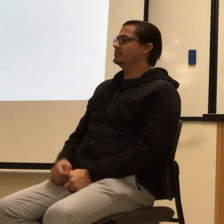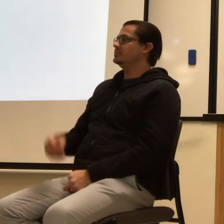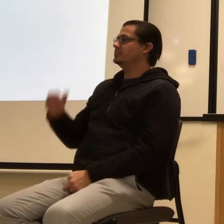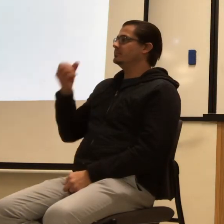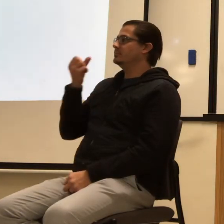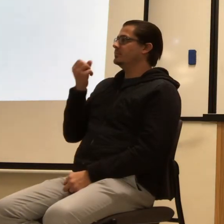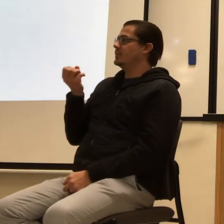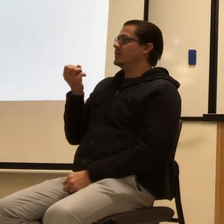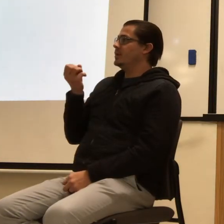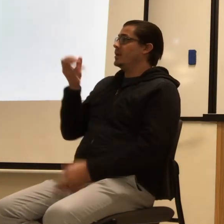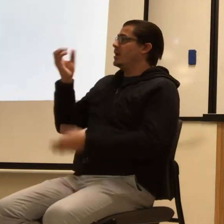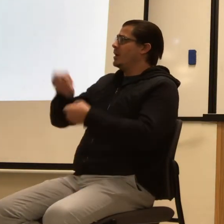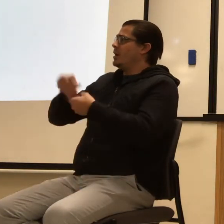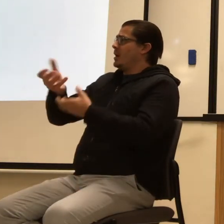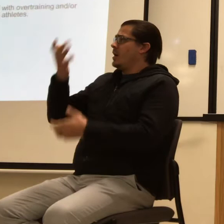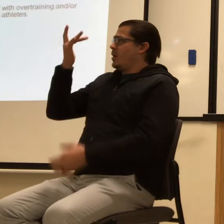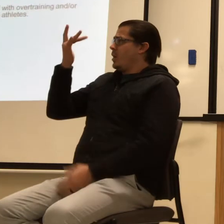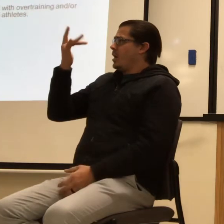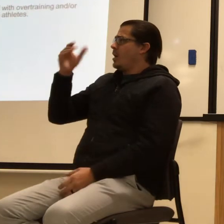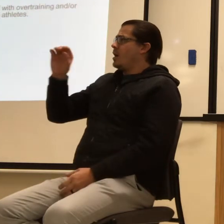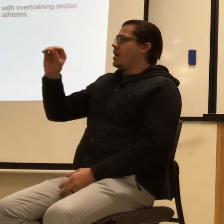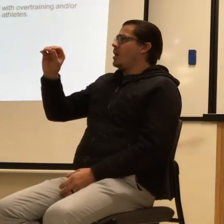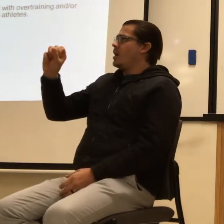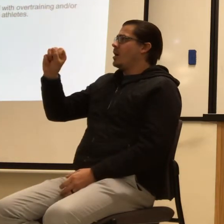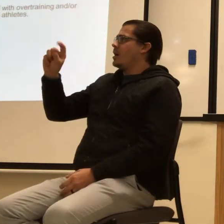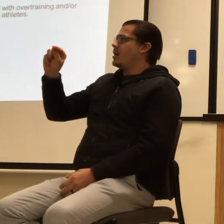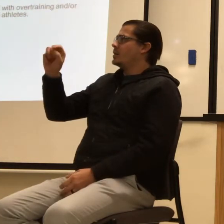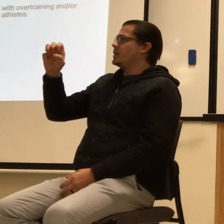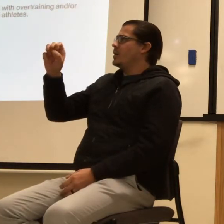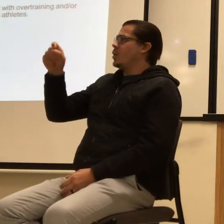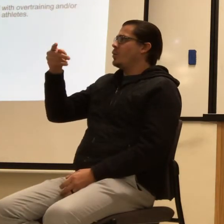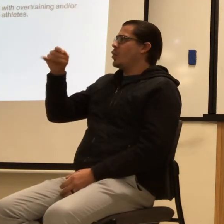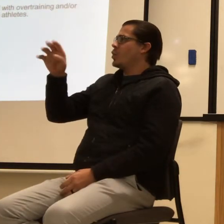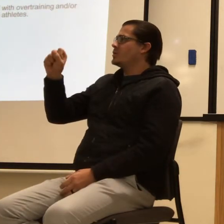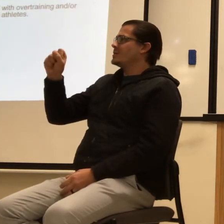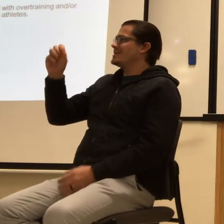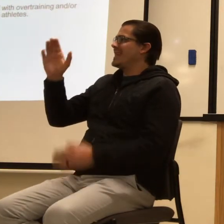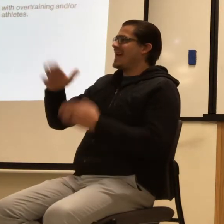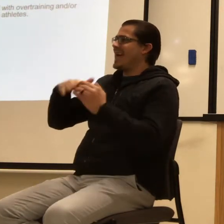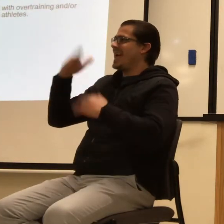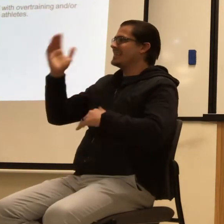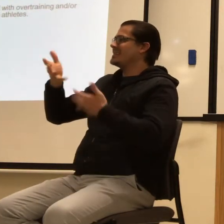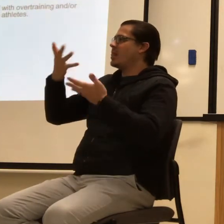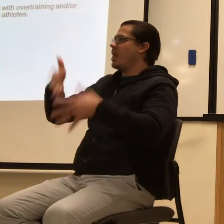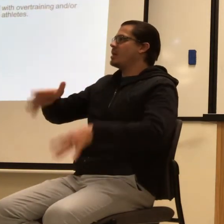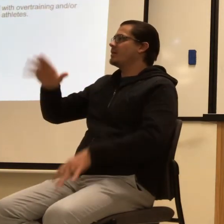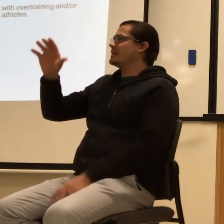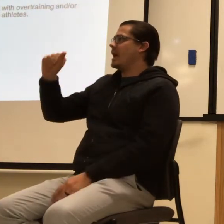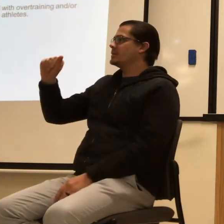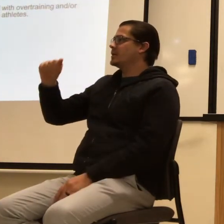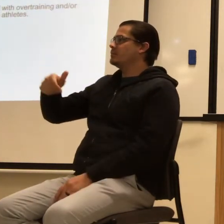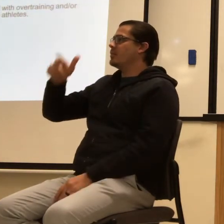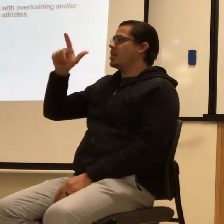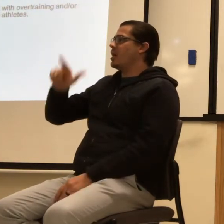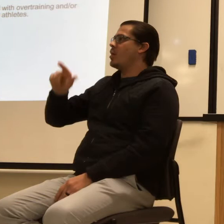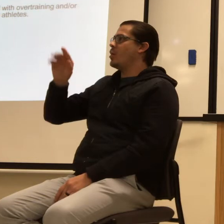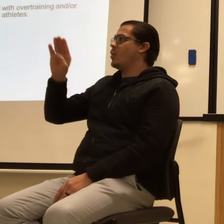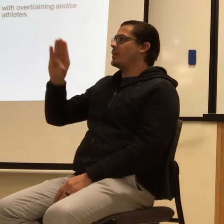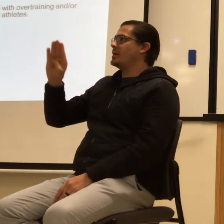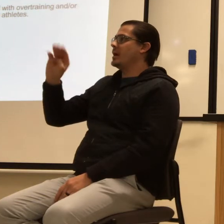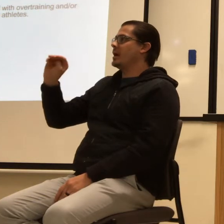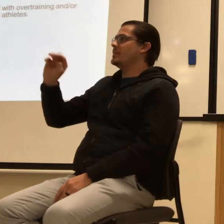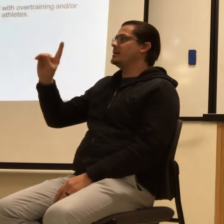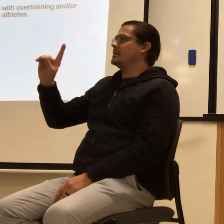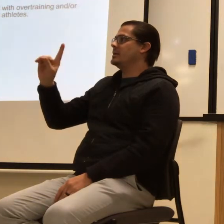so, causes of osteoporosis, the excess loss of calcium, low BMD, right? Well, we said